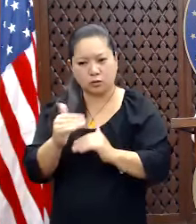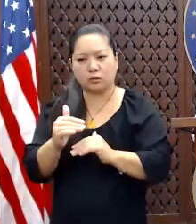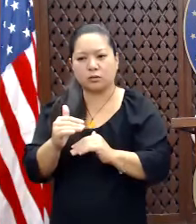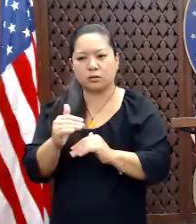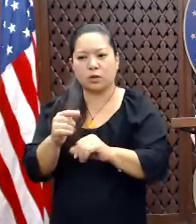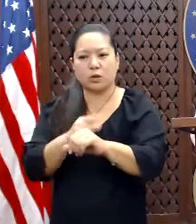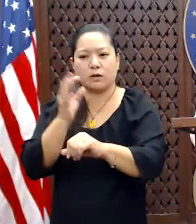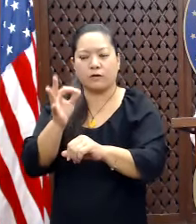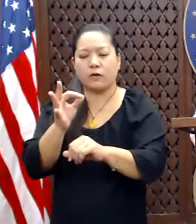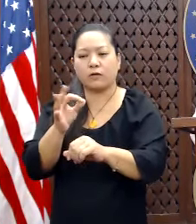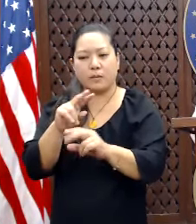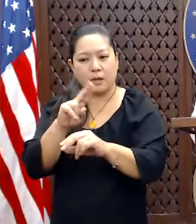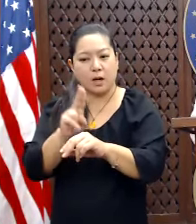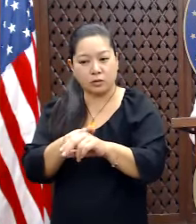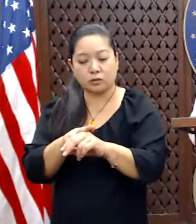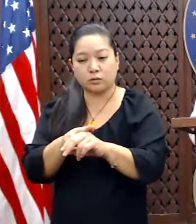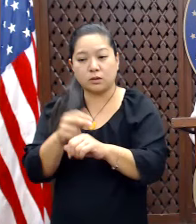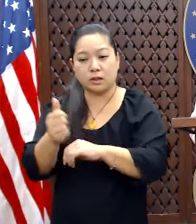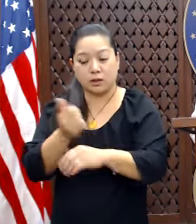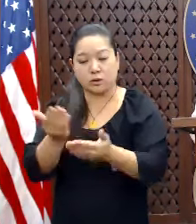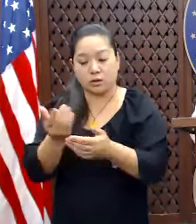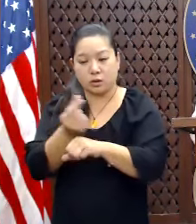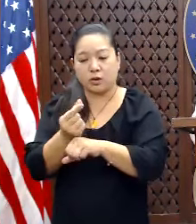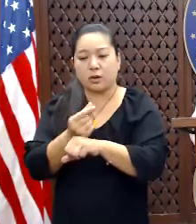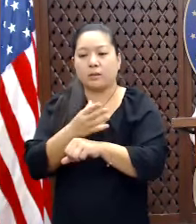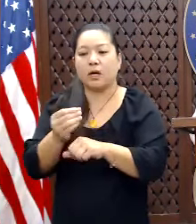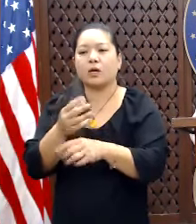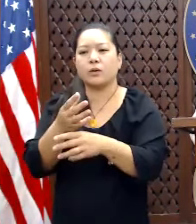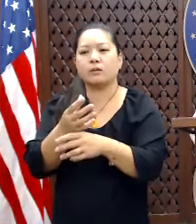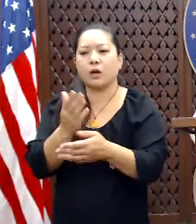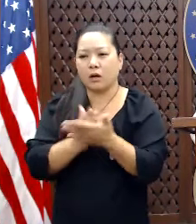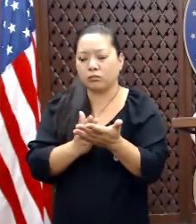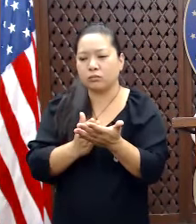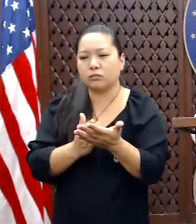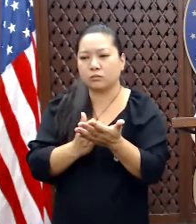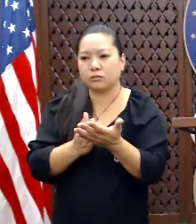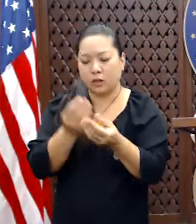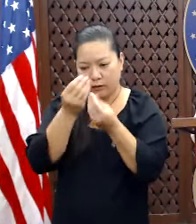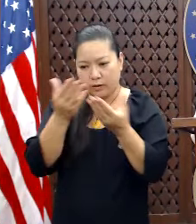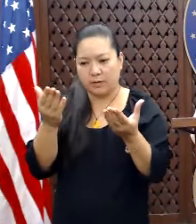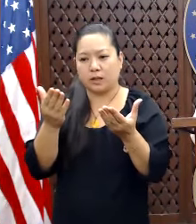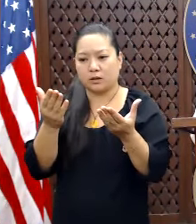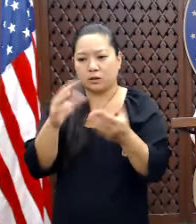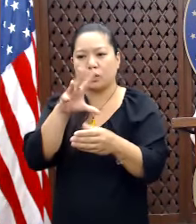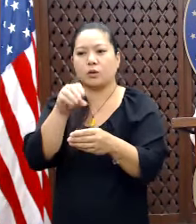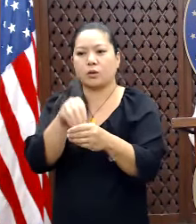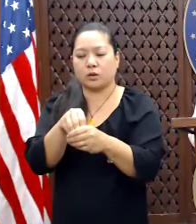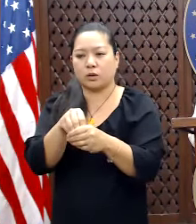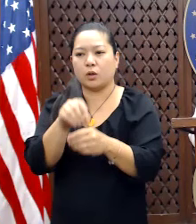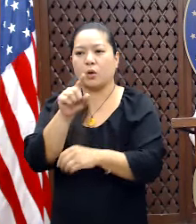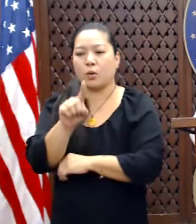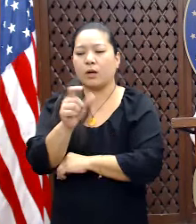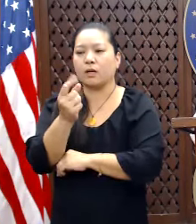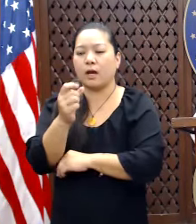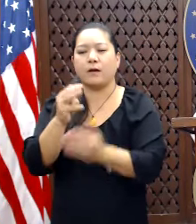from natural hazards. I also received word that the U.S. Senate package includes